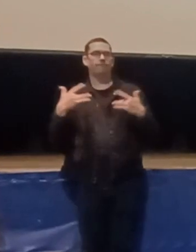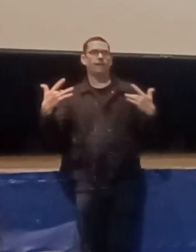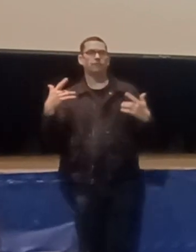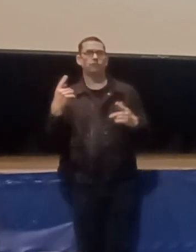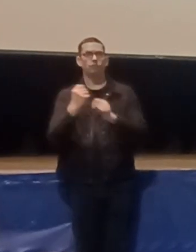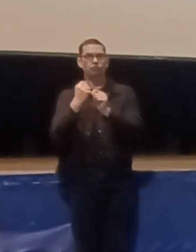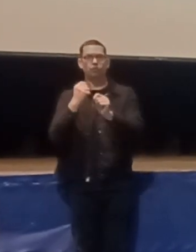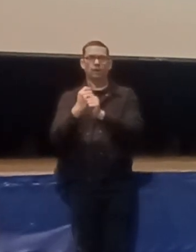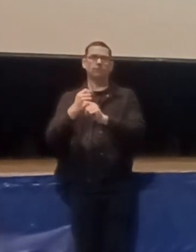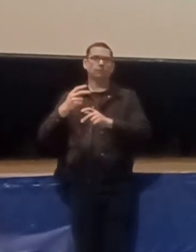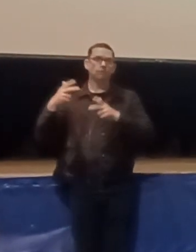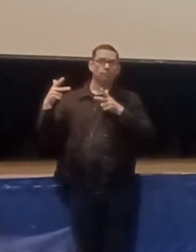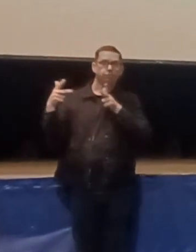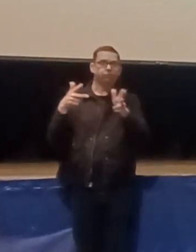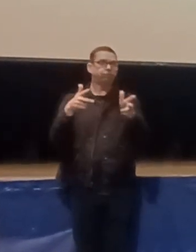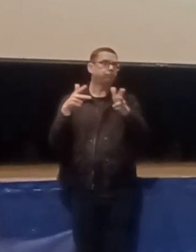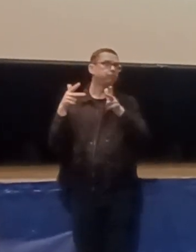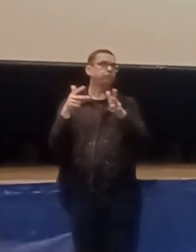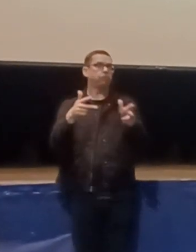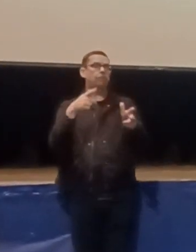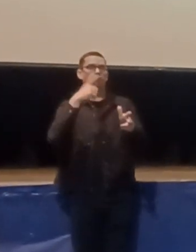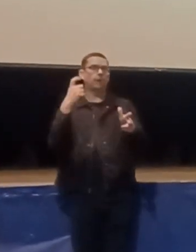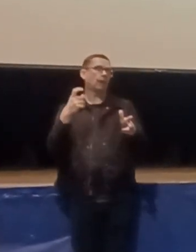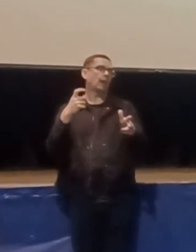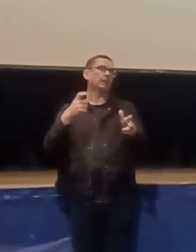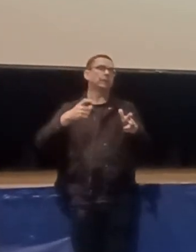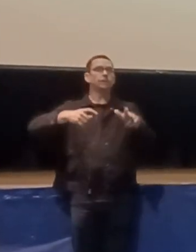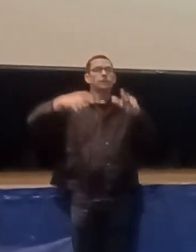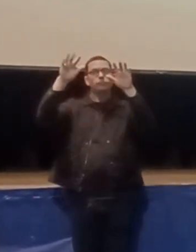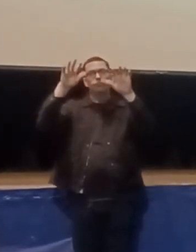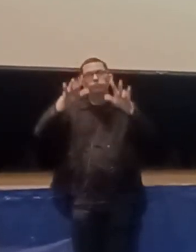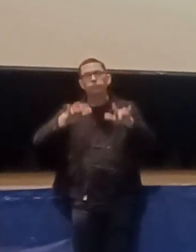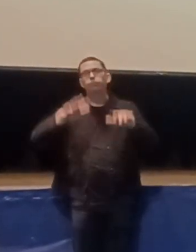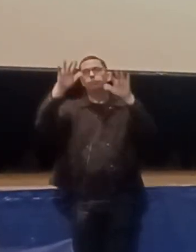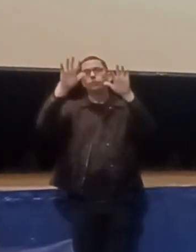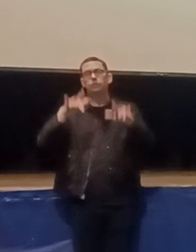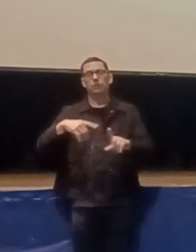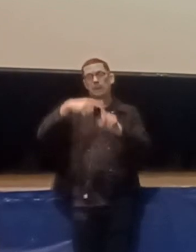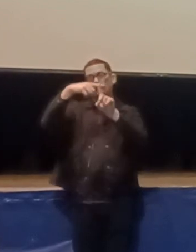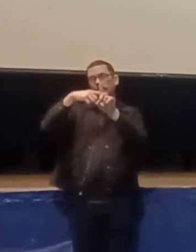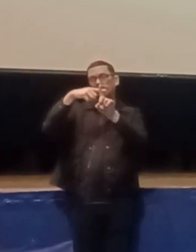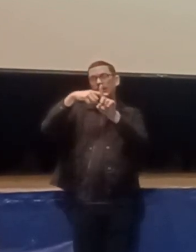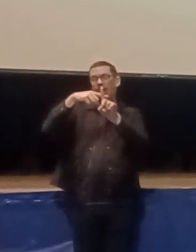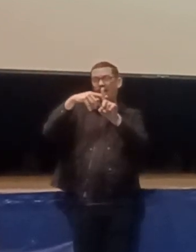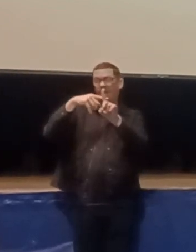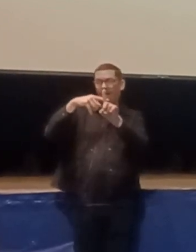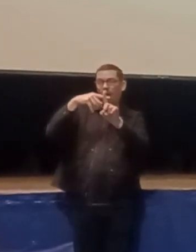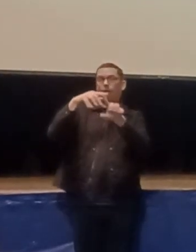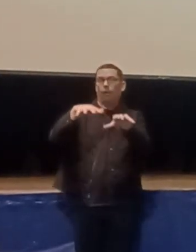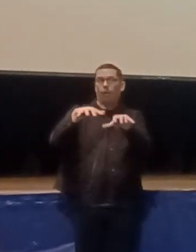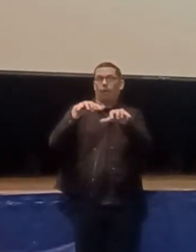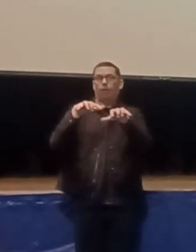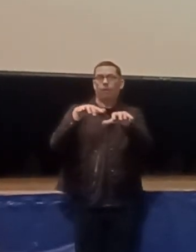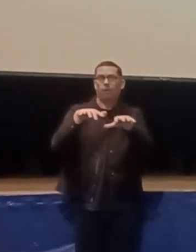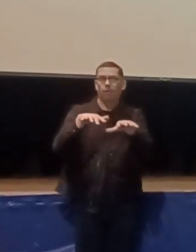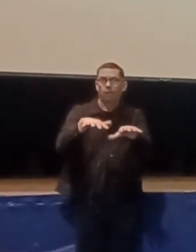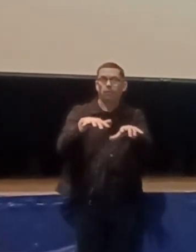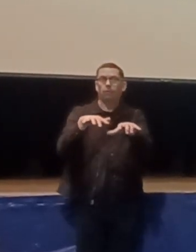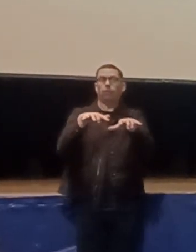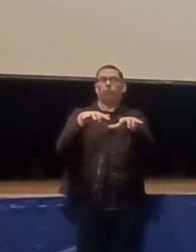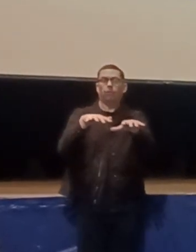street because we had precipitation with temperatures hovering right around the freezing mark, going up, going down, ice